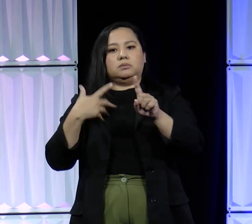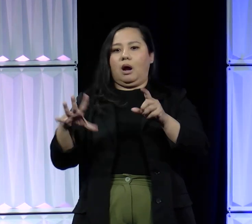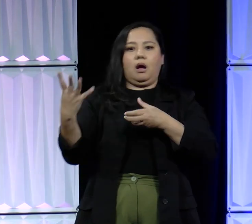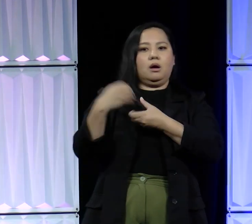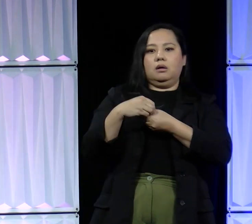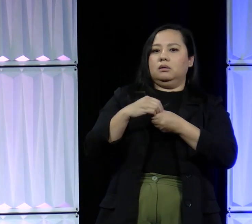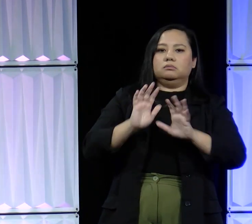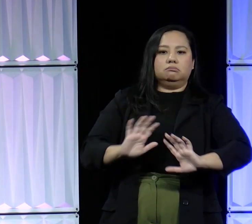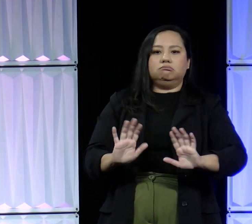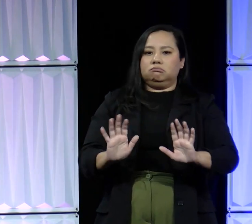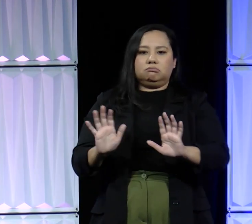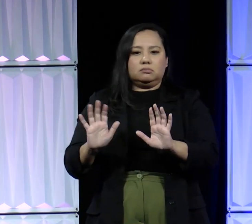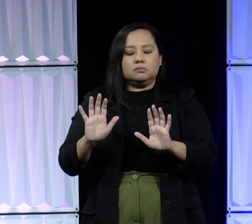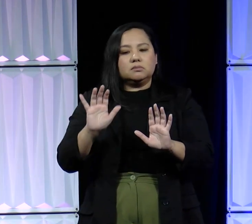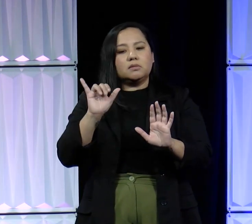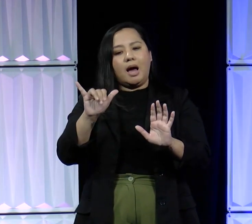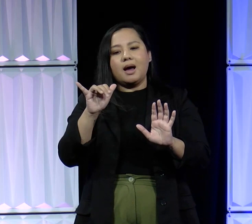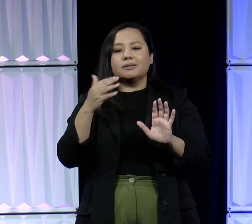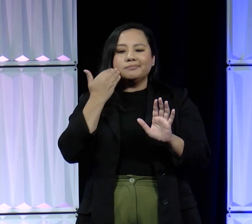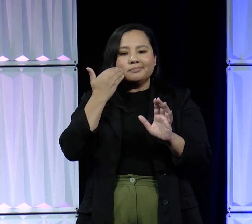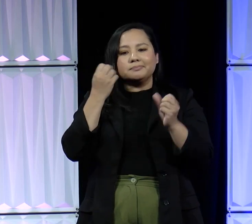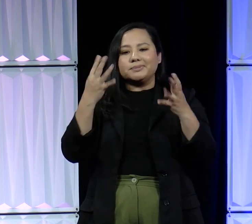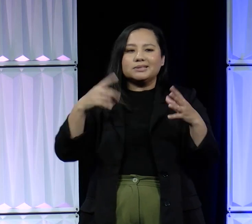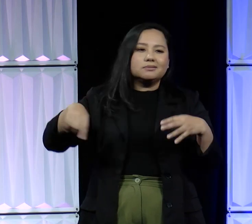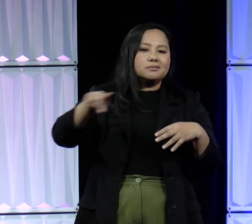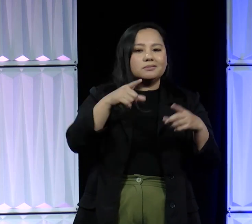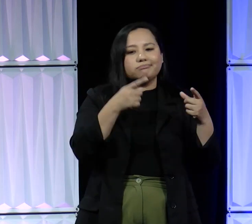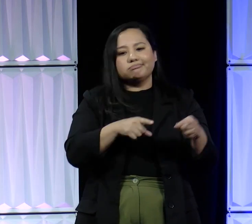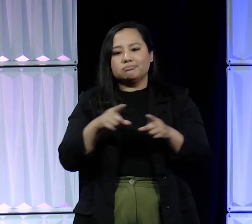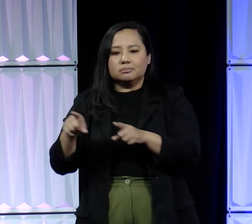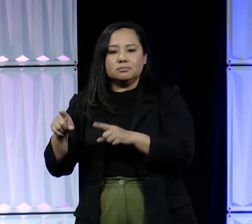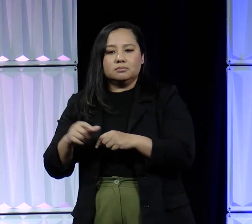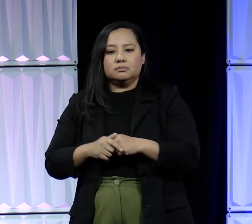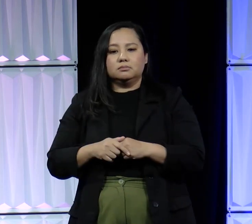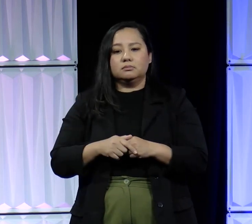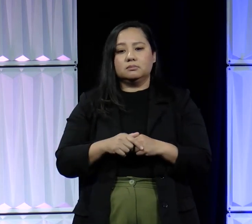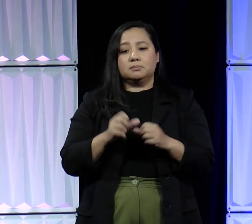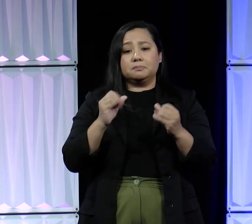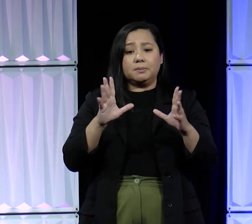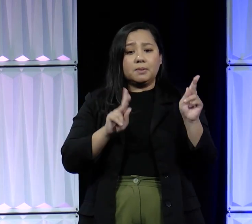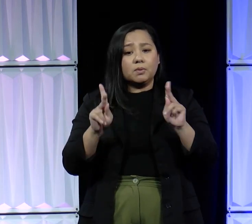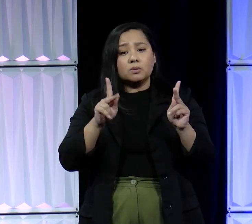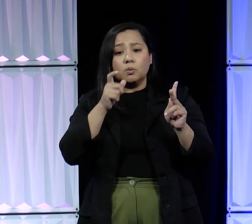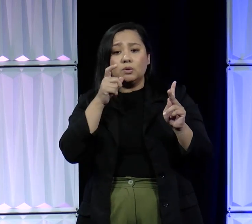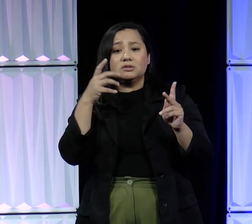unusual. Fewer than half of the people who are victims of crime have ever called the police.